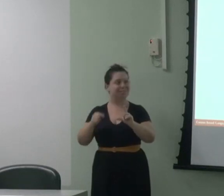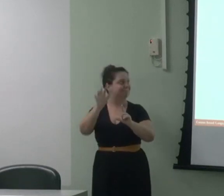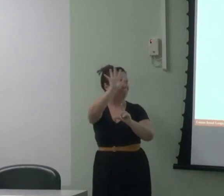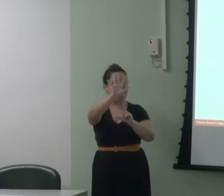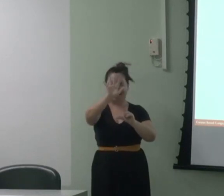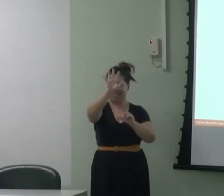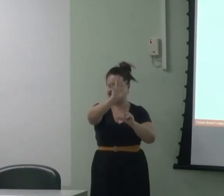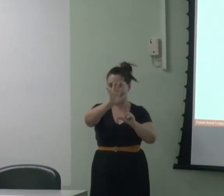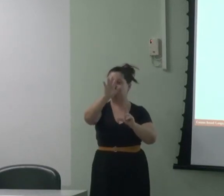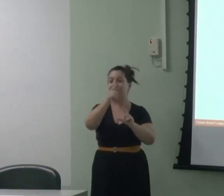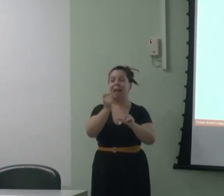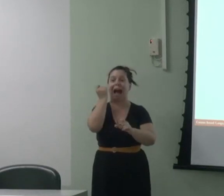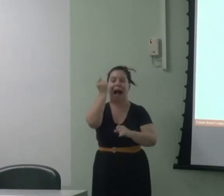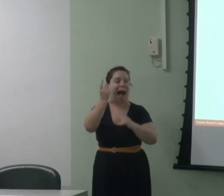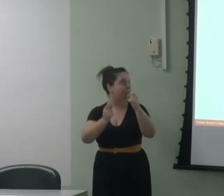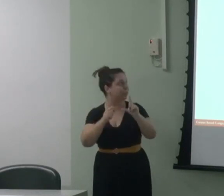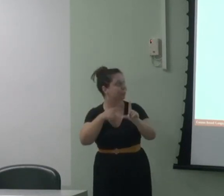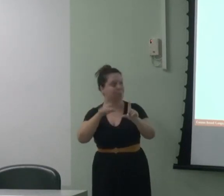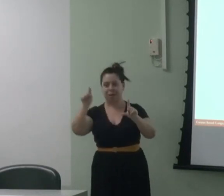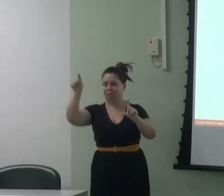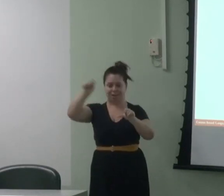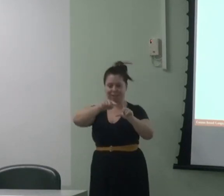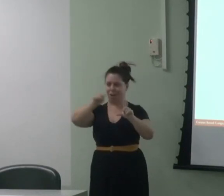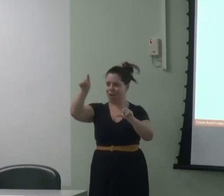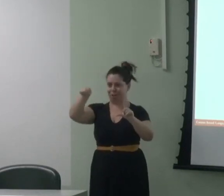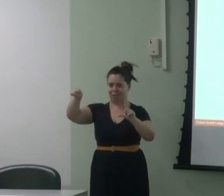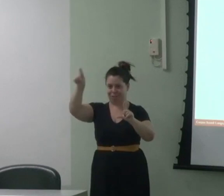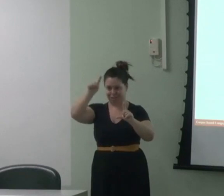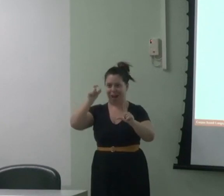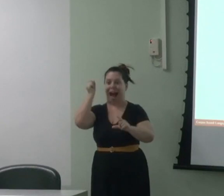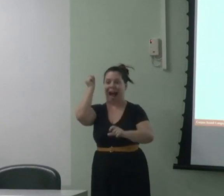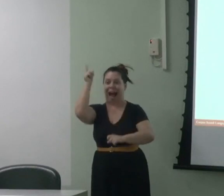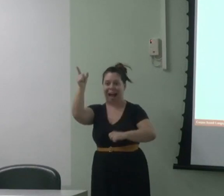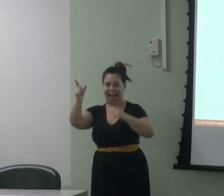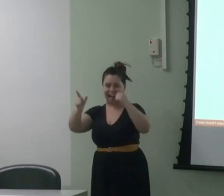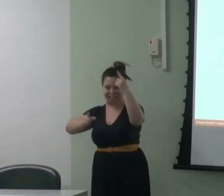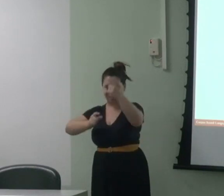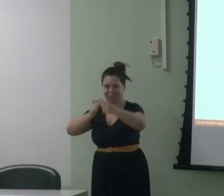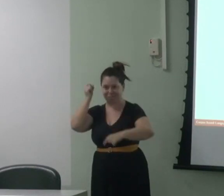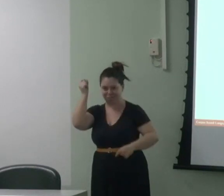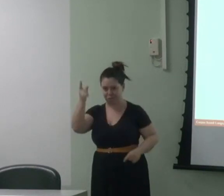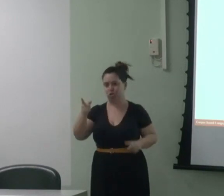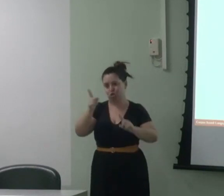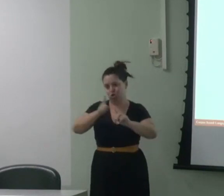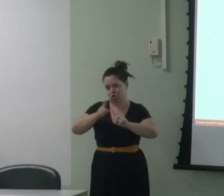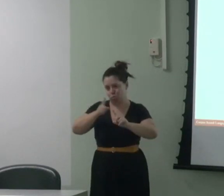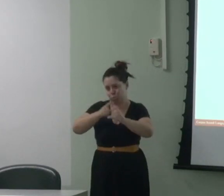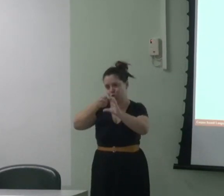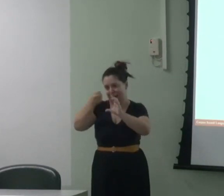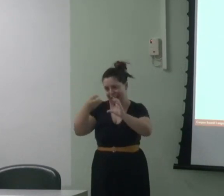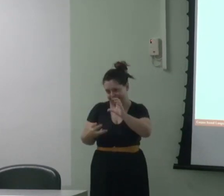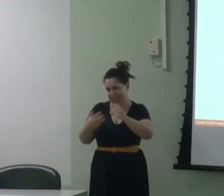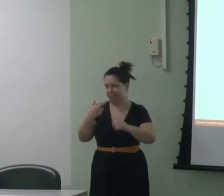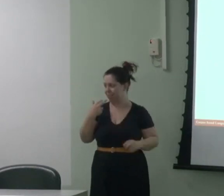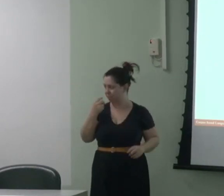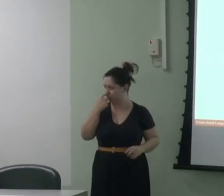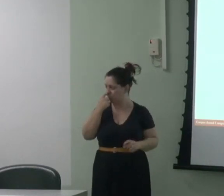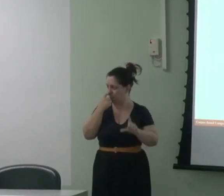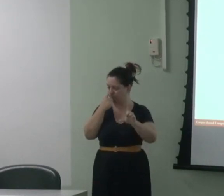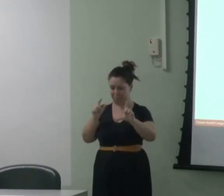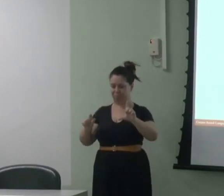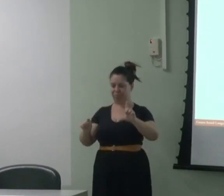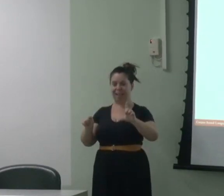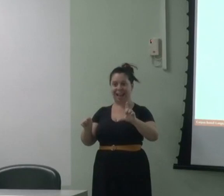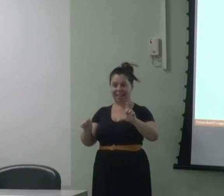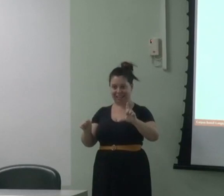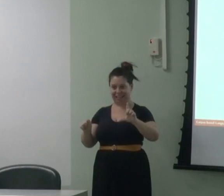are very rare, so it's not surprising that we don't have them. And then in the lower right corner there